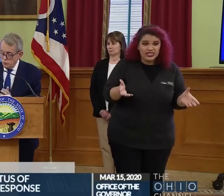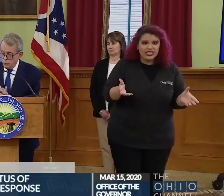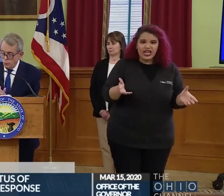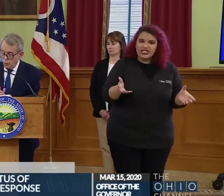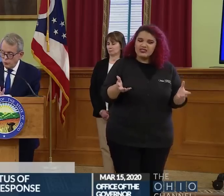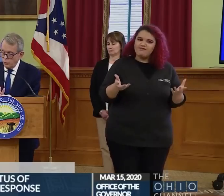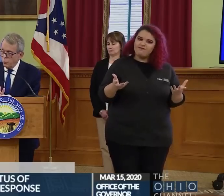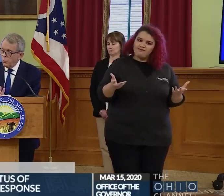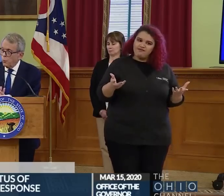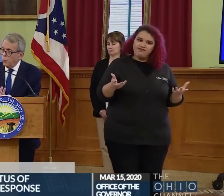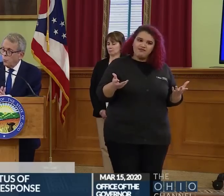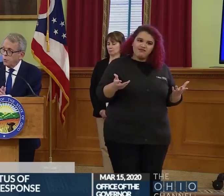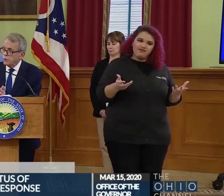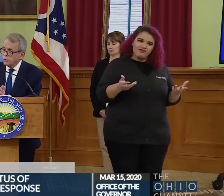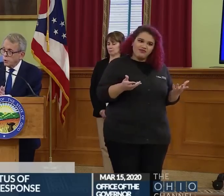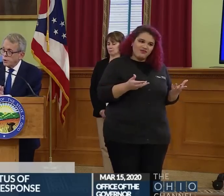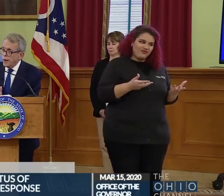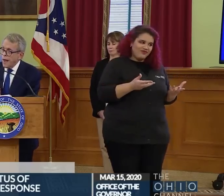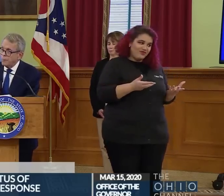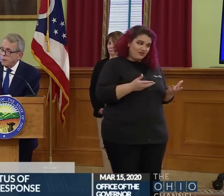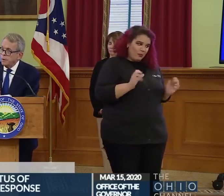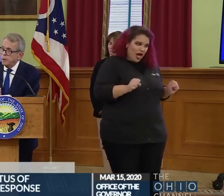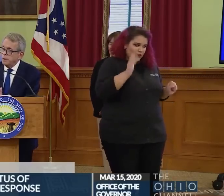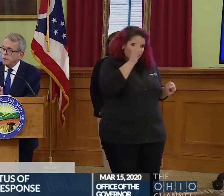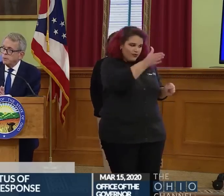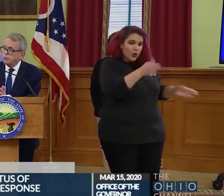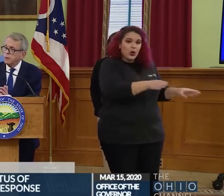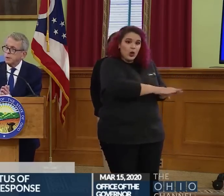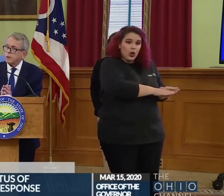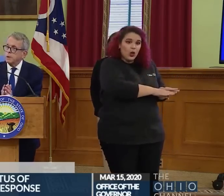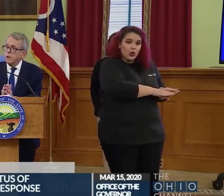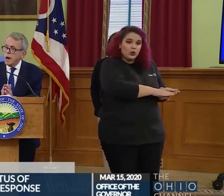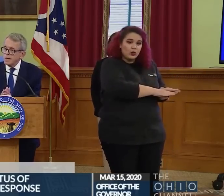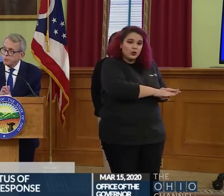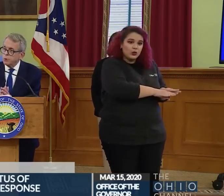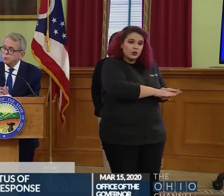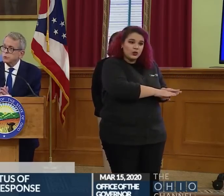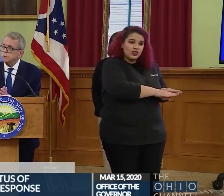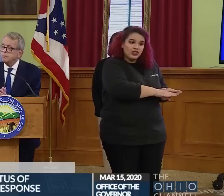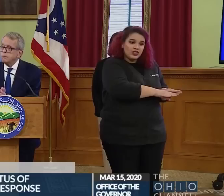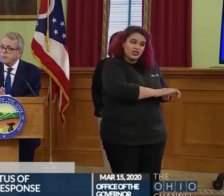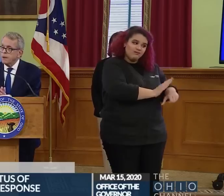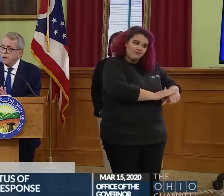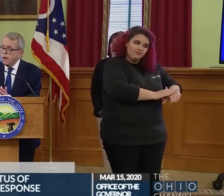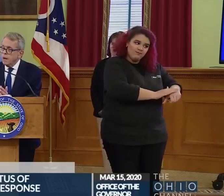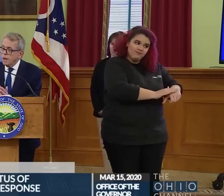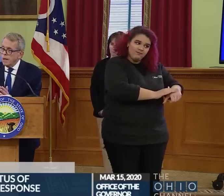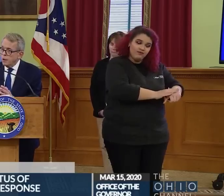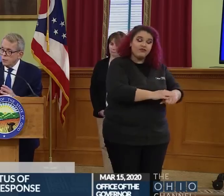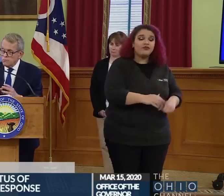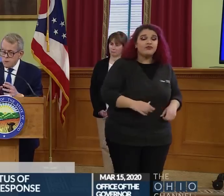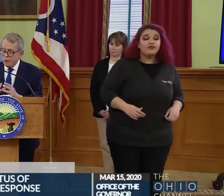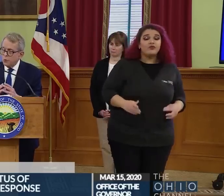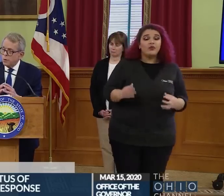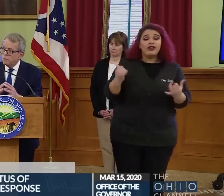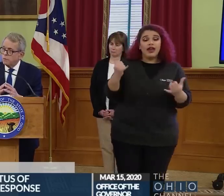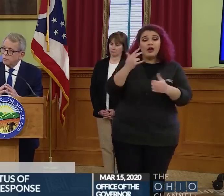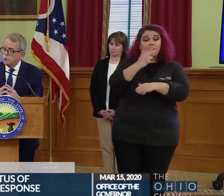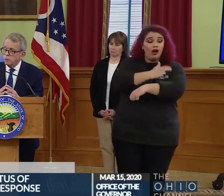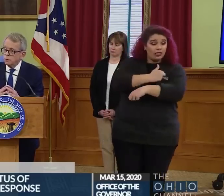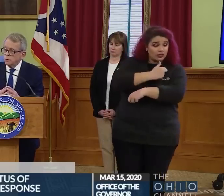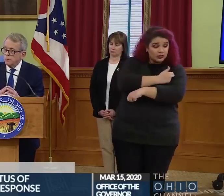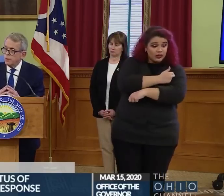And what is starting to happen is the hospitals and other medical